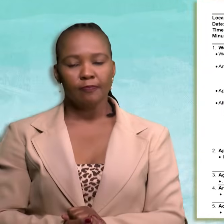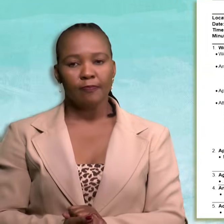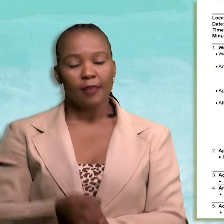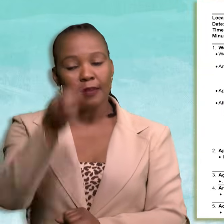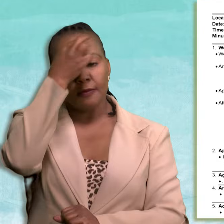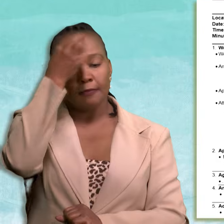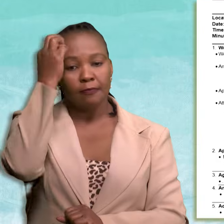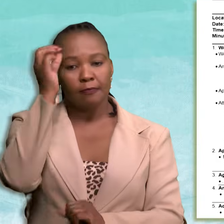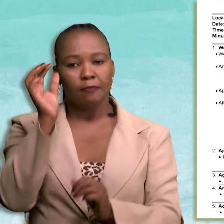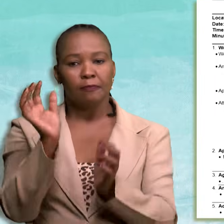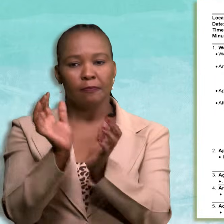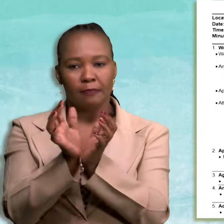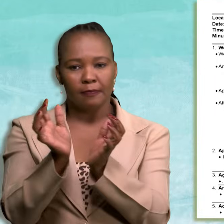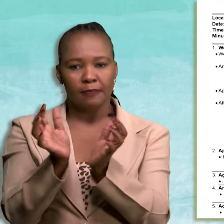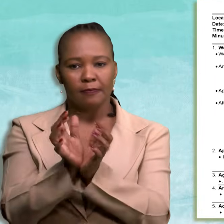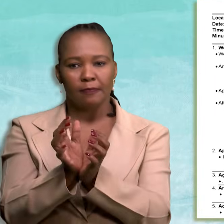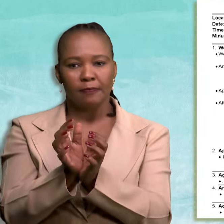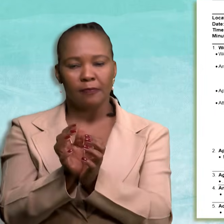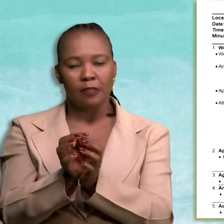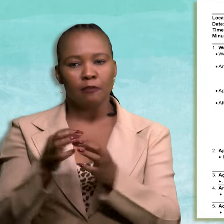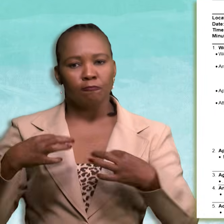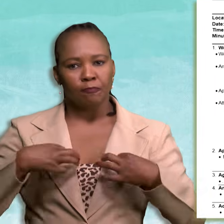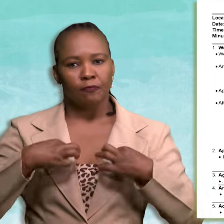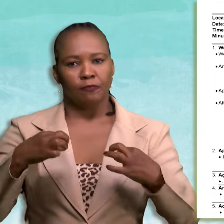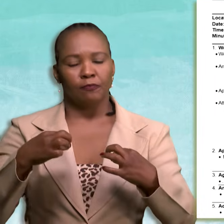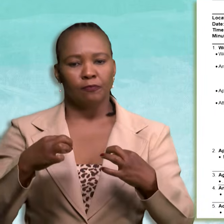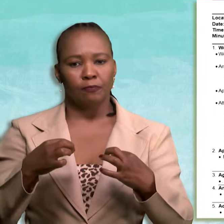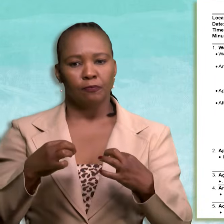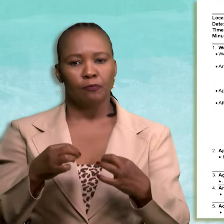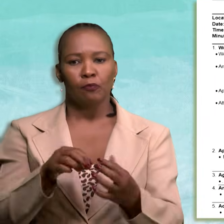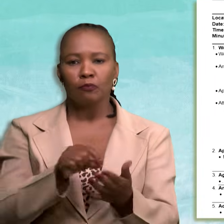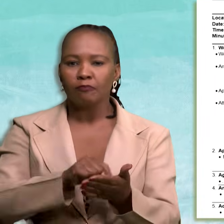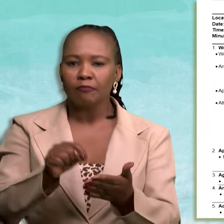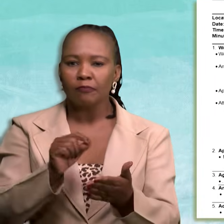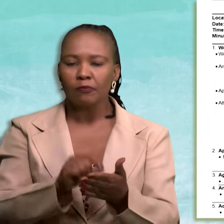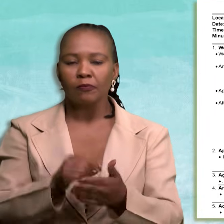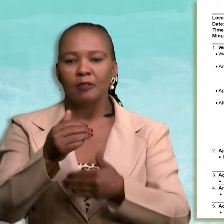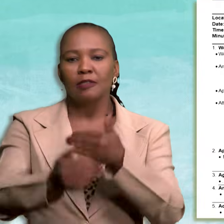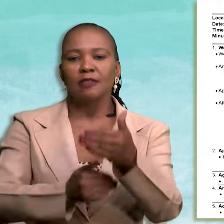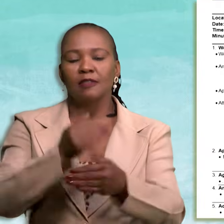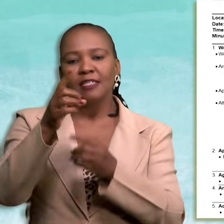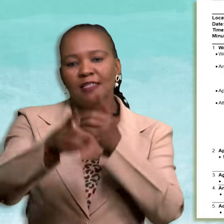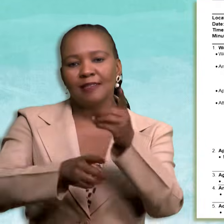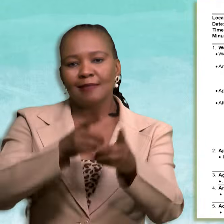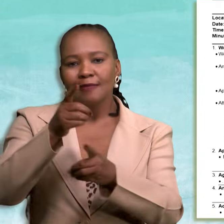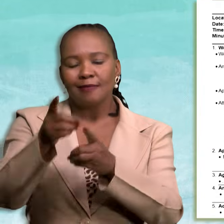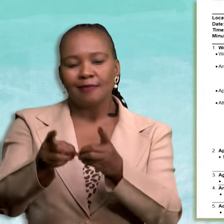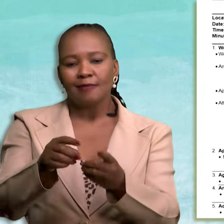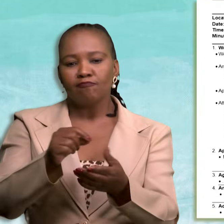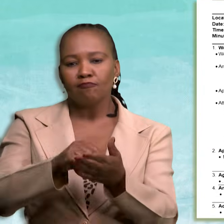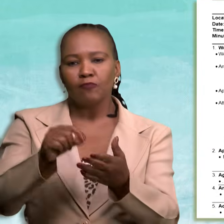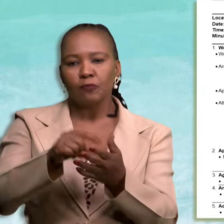Minutes of meetings are a formal record of the proceedings and discussions of a meeting that